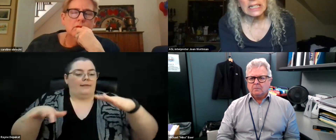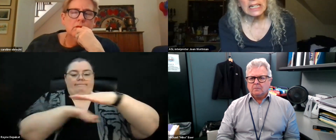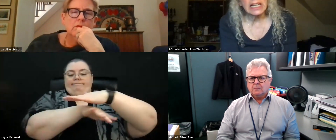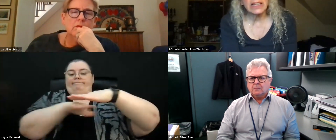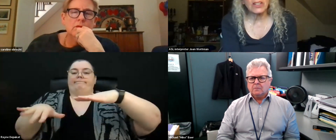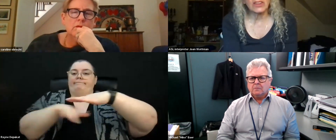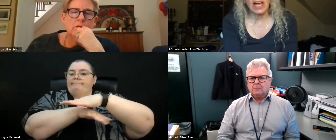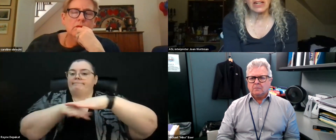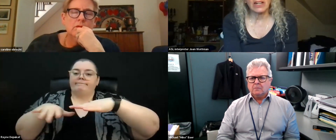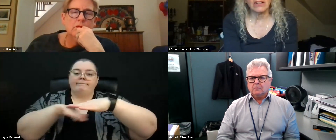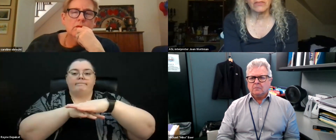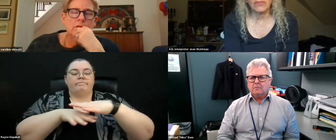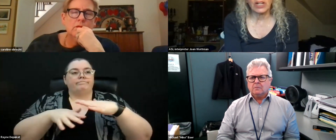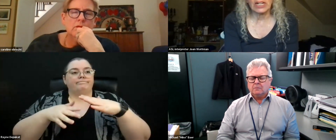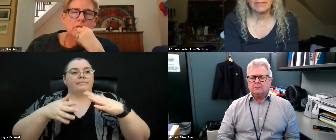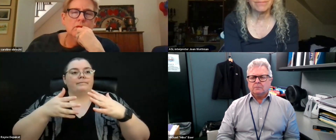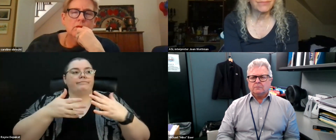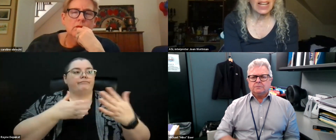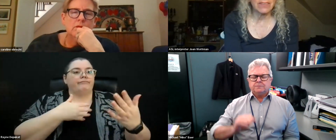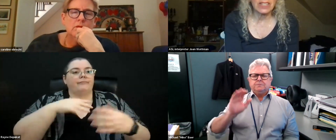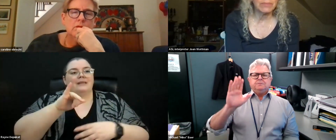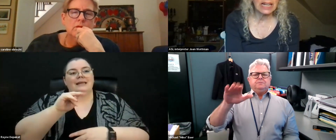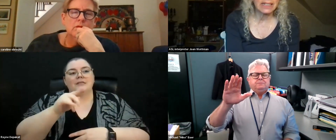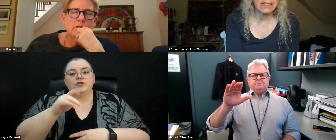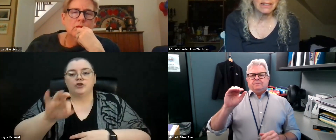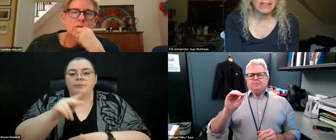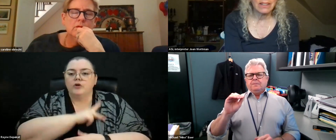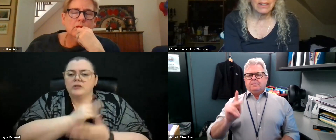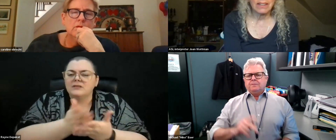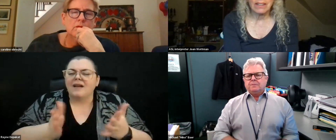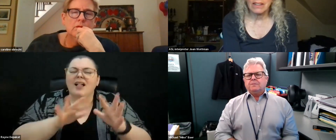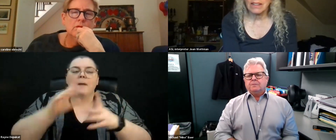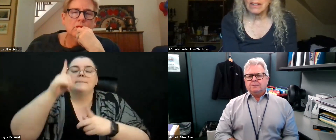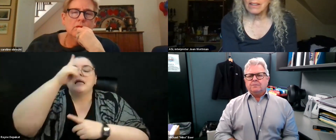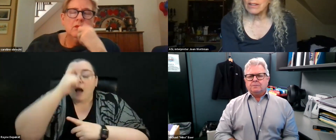and there's a lot of kind of subtext,